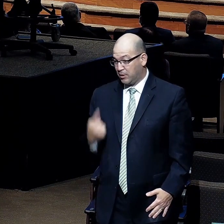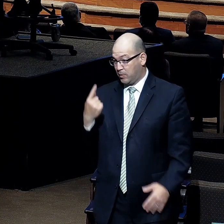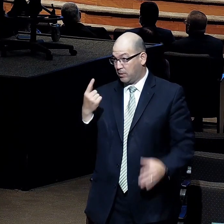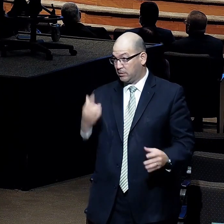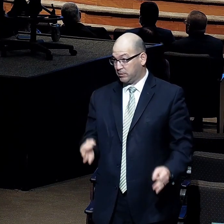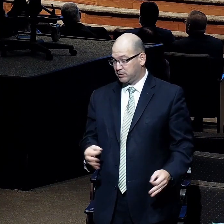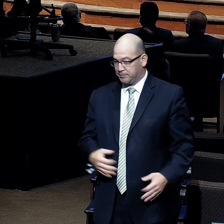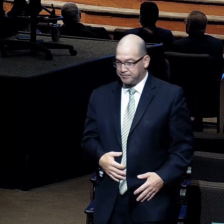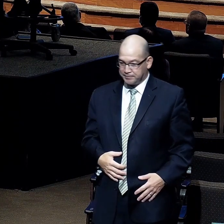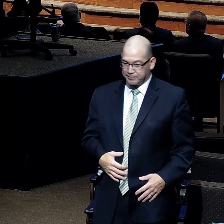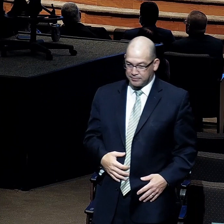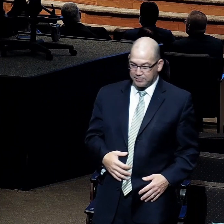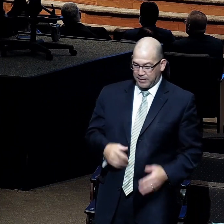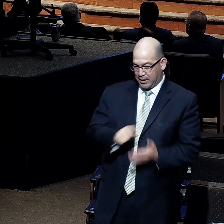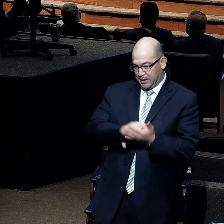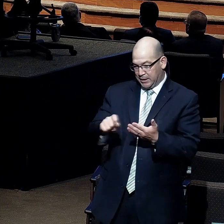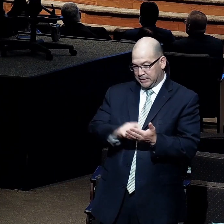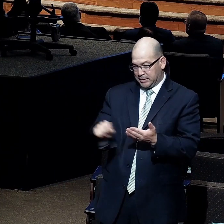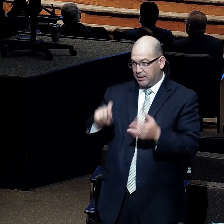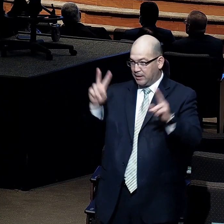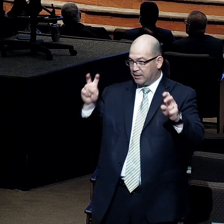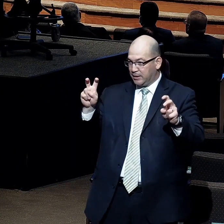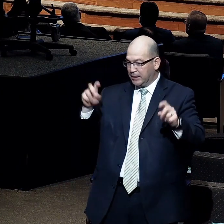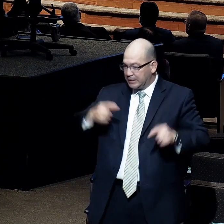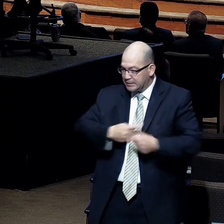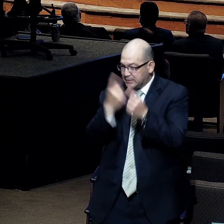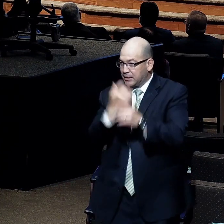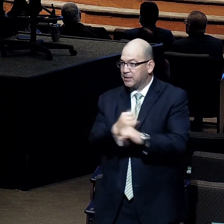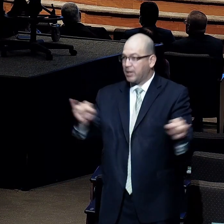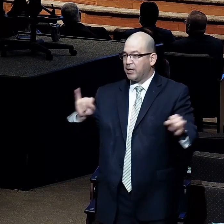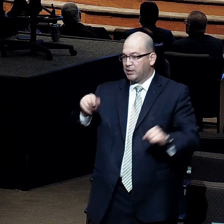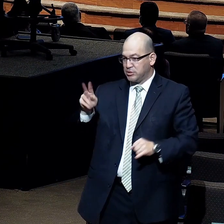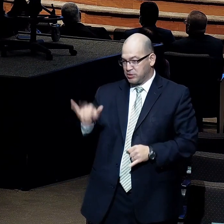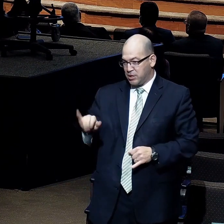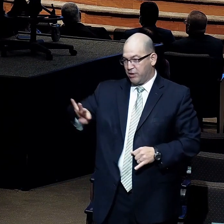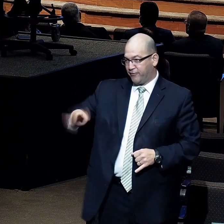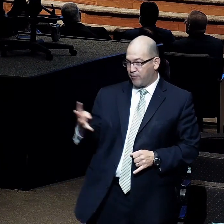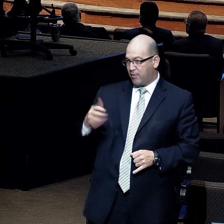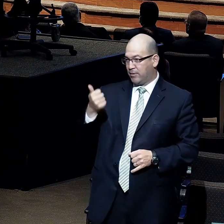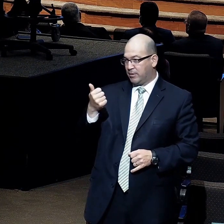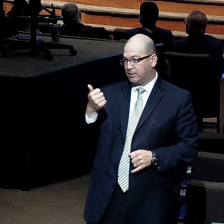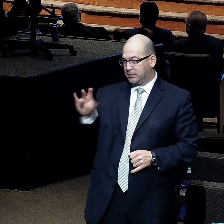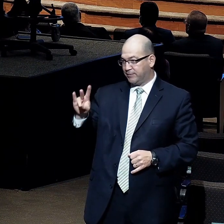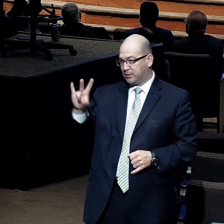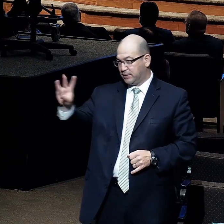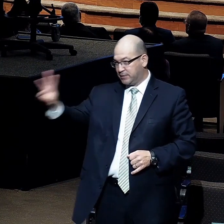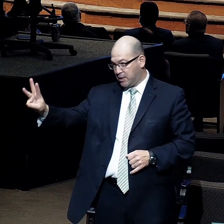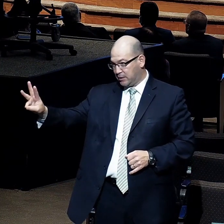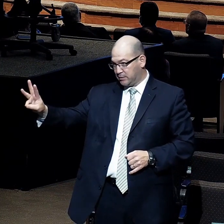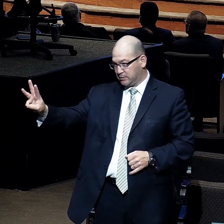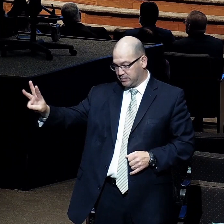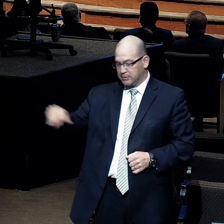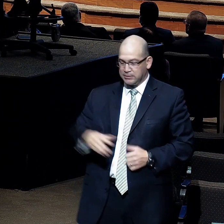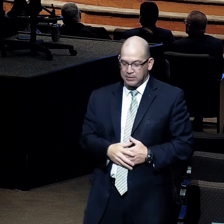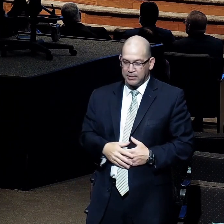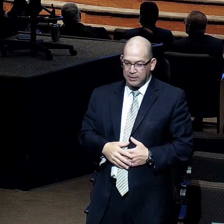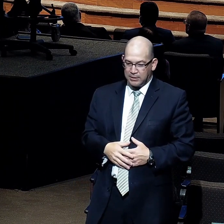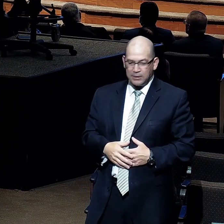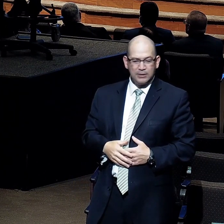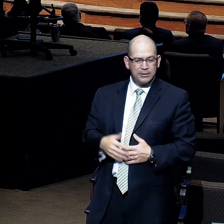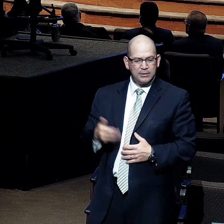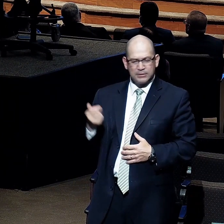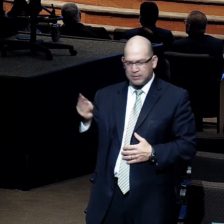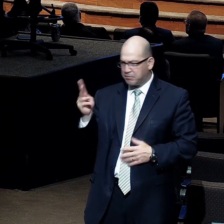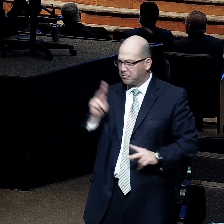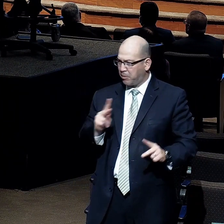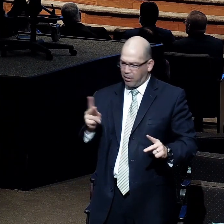the signing of the Declaration of Independence on July 4th, 1776. Founding fathers and men came together and they put their name on a